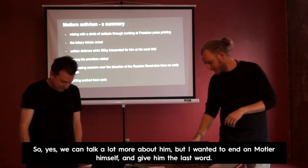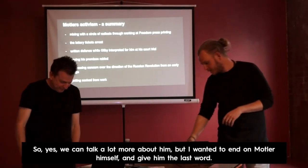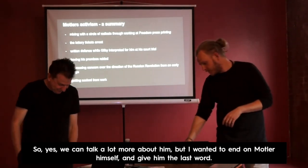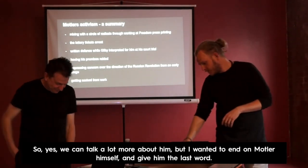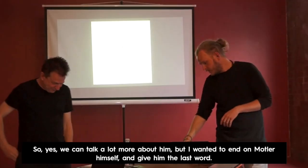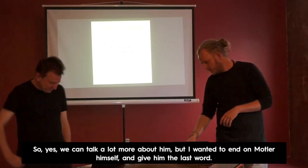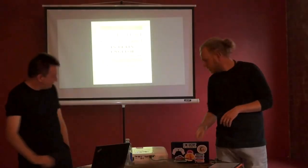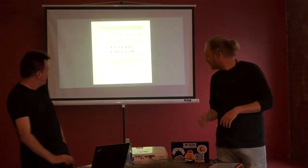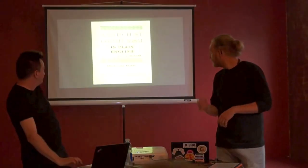him the last word.